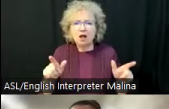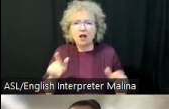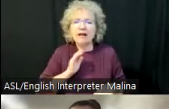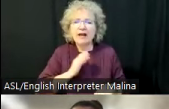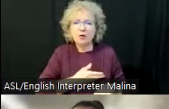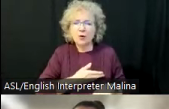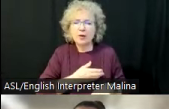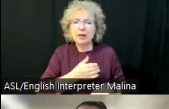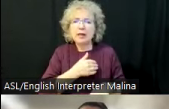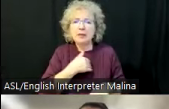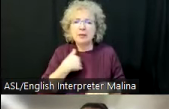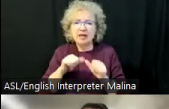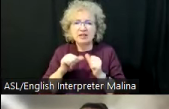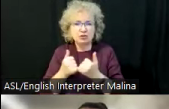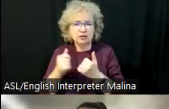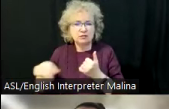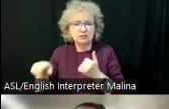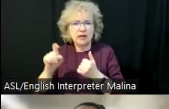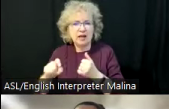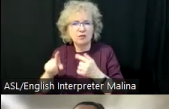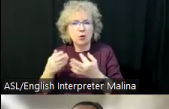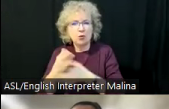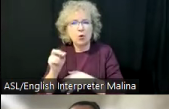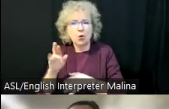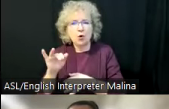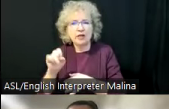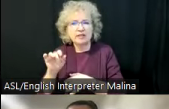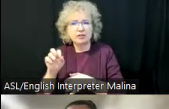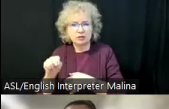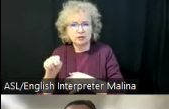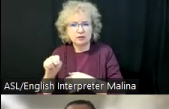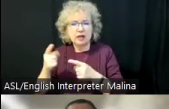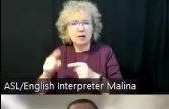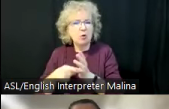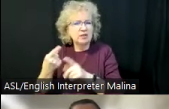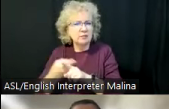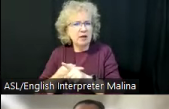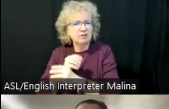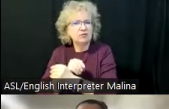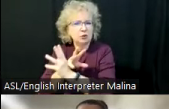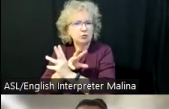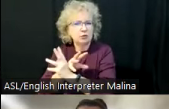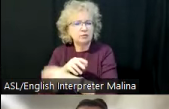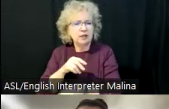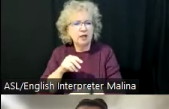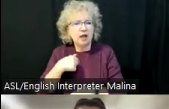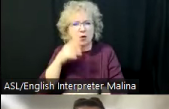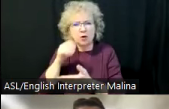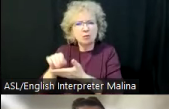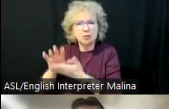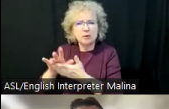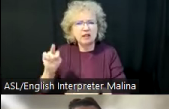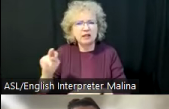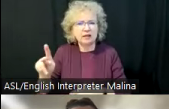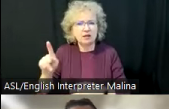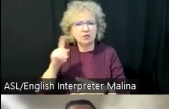they do have to go through a member agency orientation that's held once a month virtually and I'll put the link in for this month's member agency